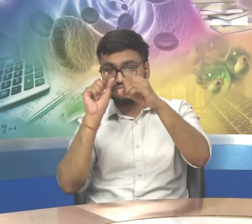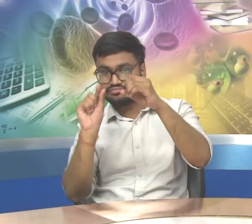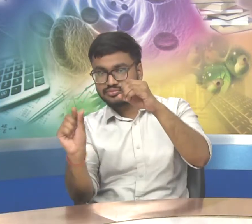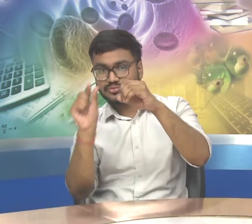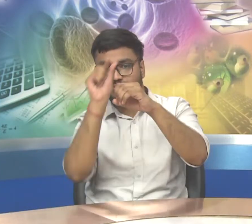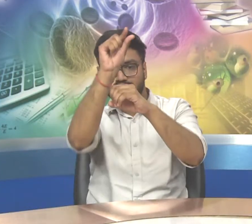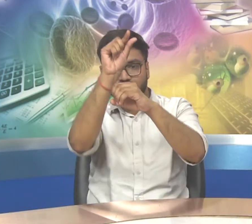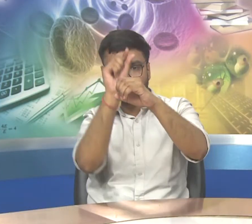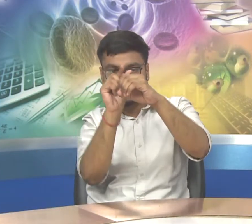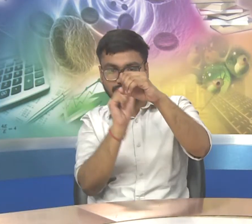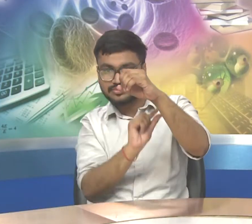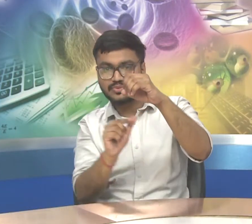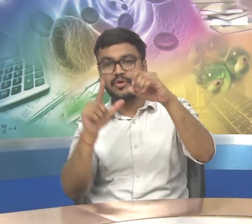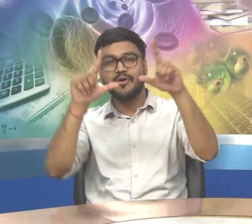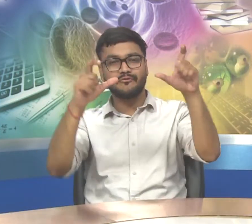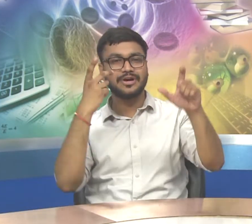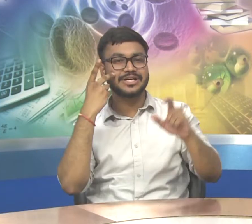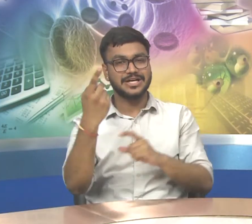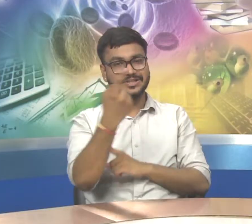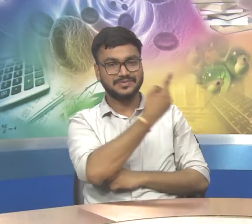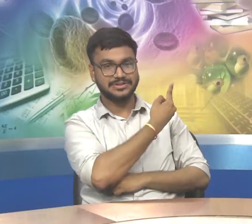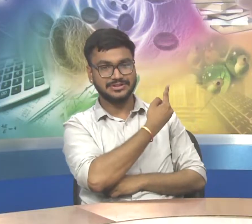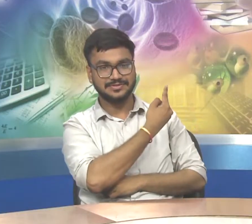and third in oxygen.